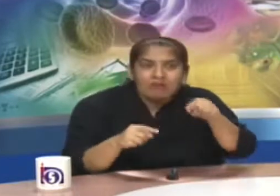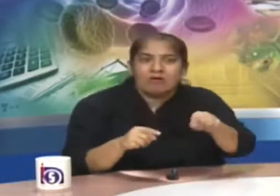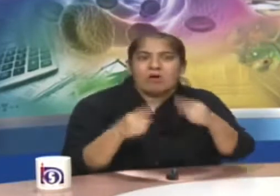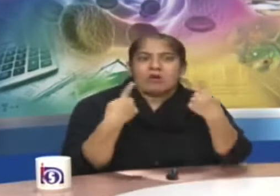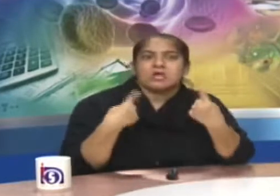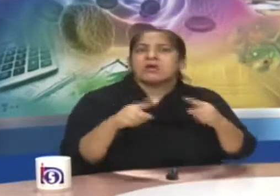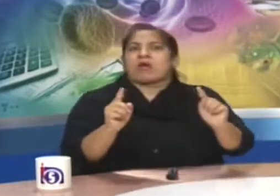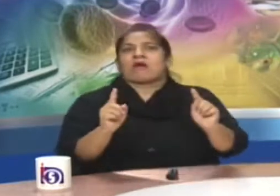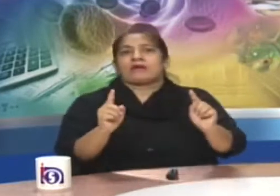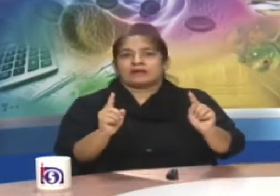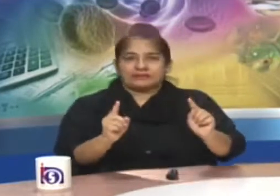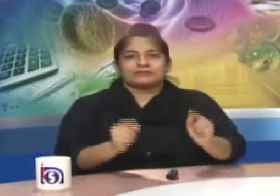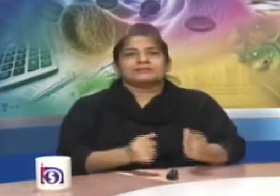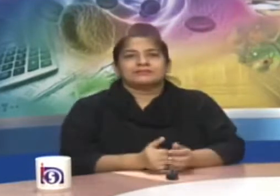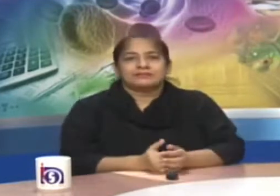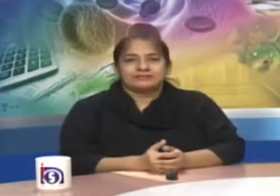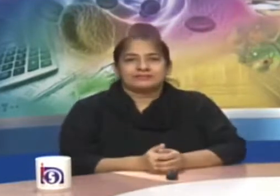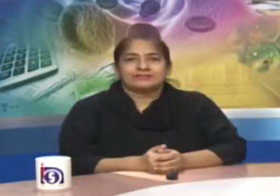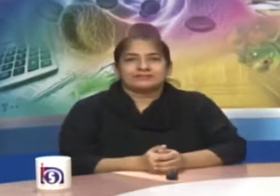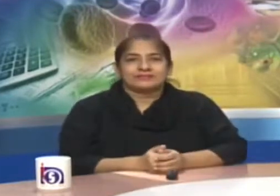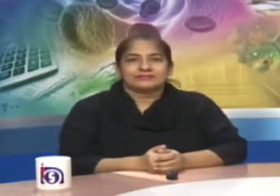organized market system.